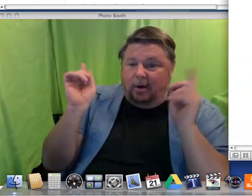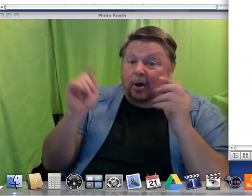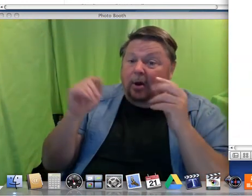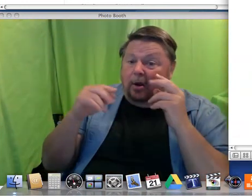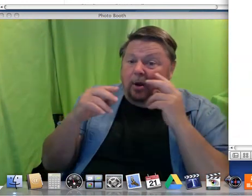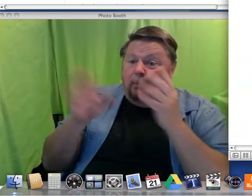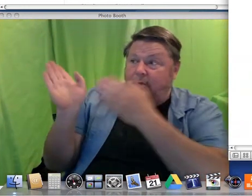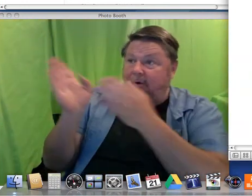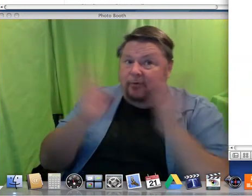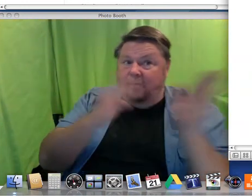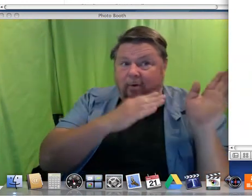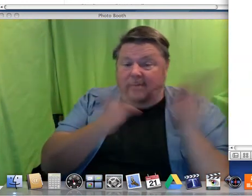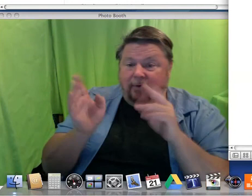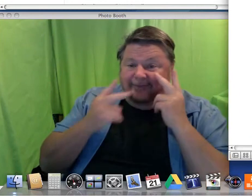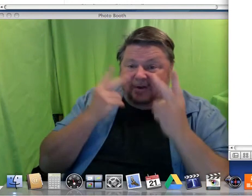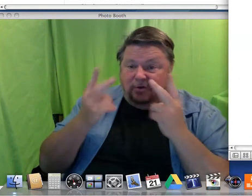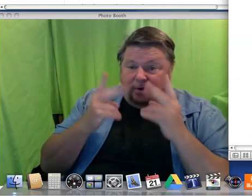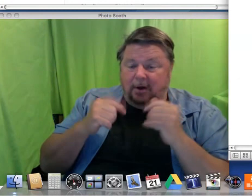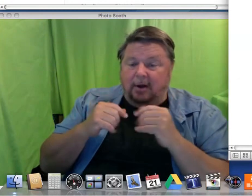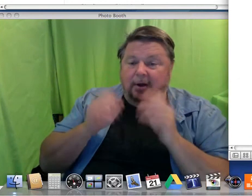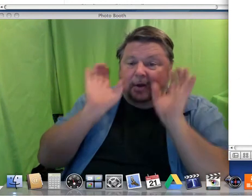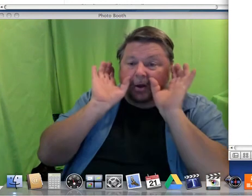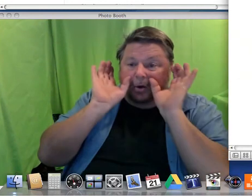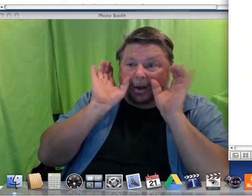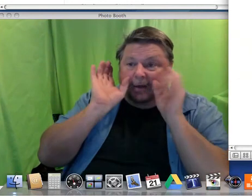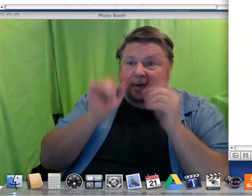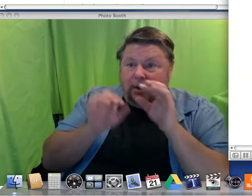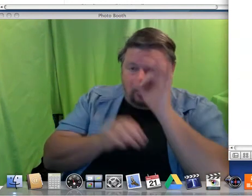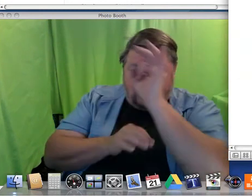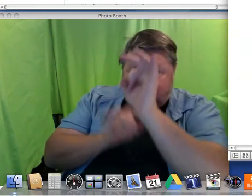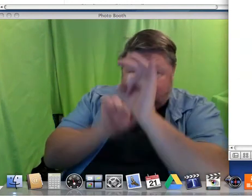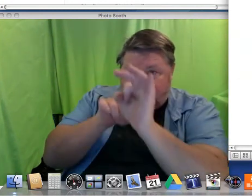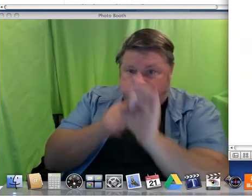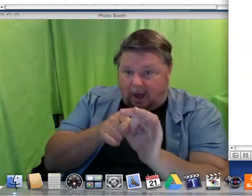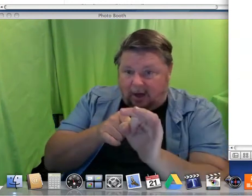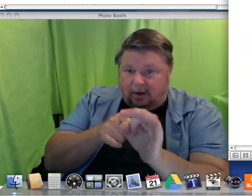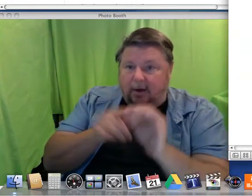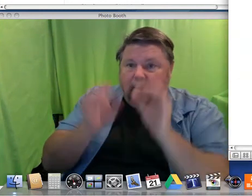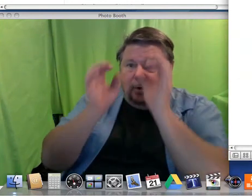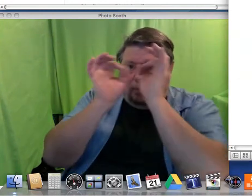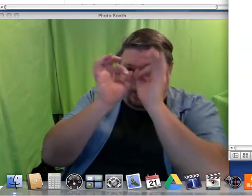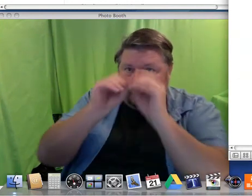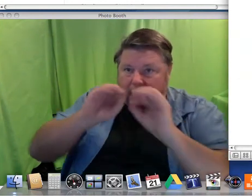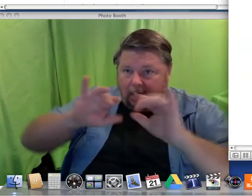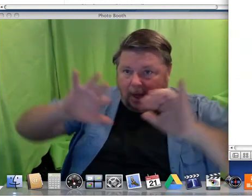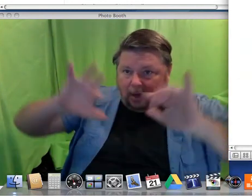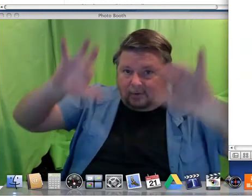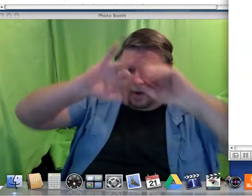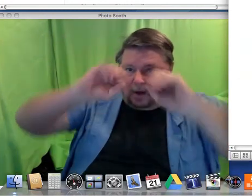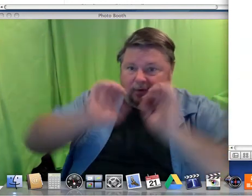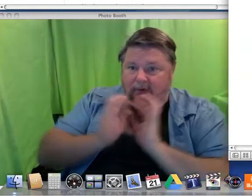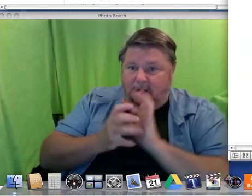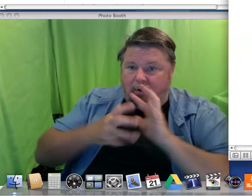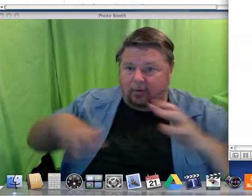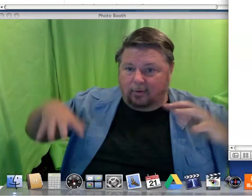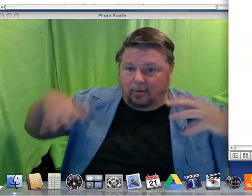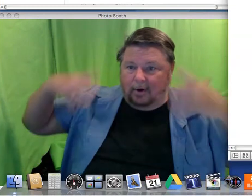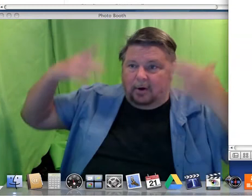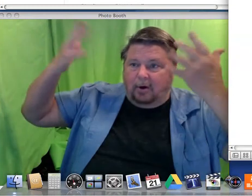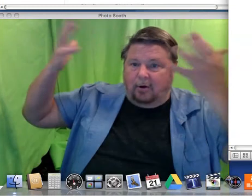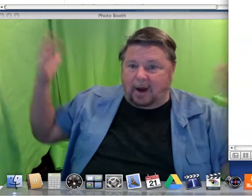get peripheral vision, is that you can see, you're not just seeing a dot, you're seeing lots of dots. You've got a